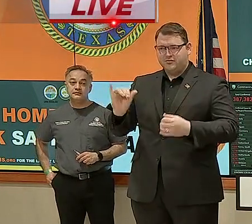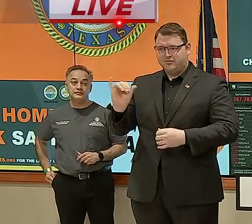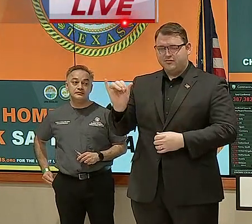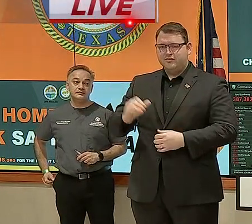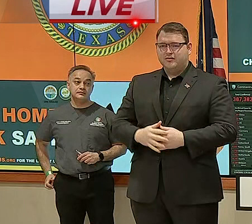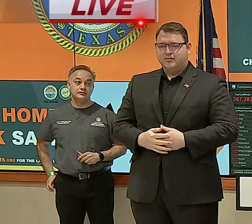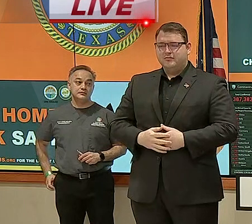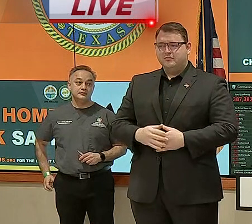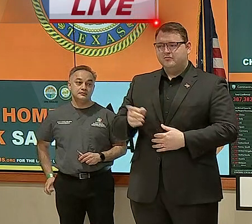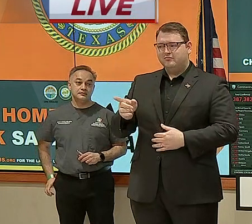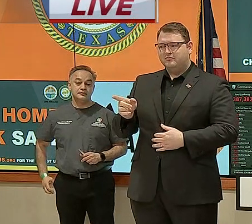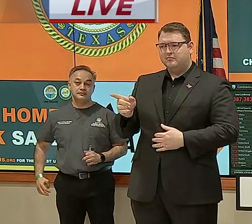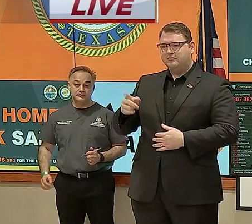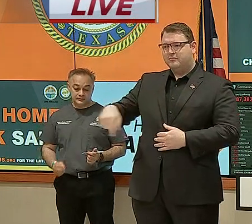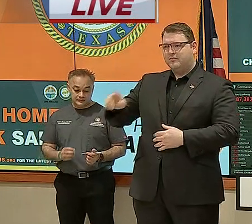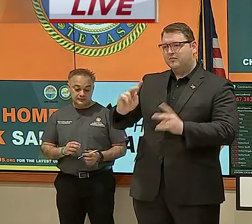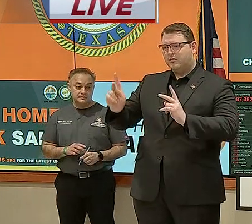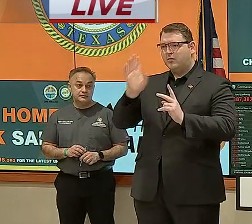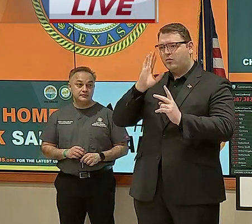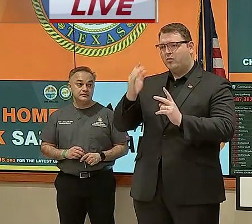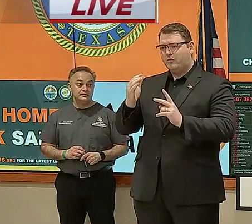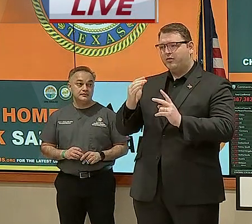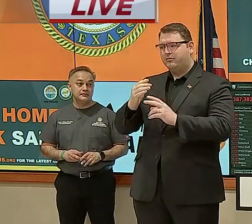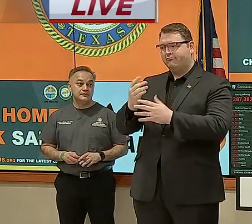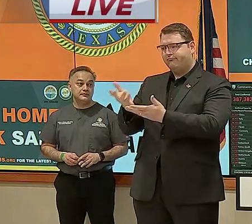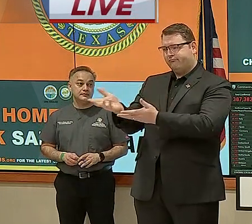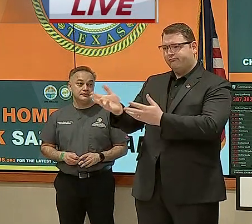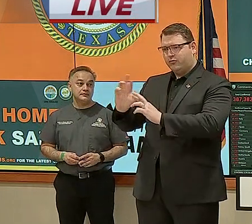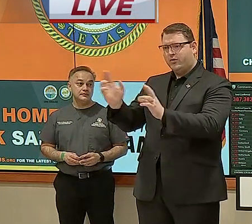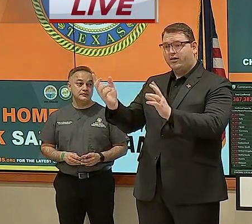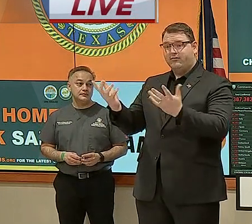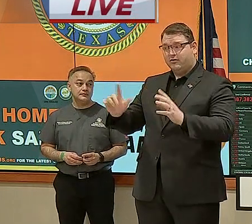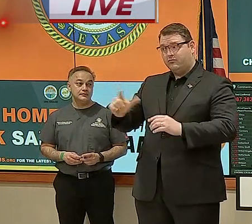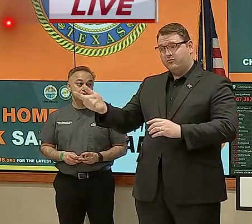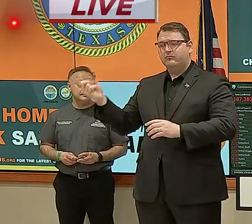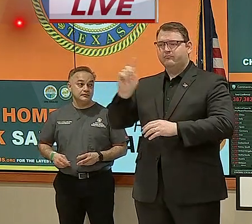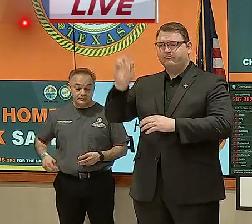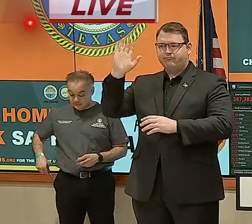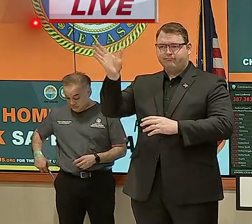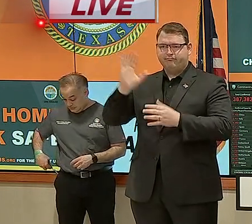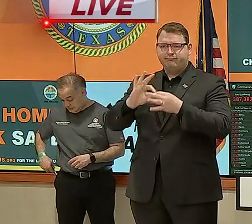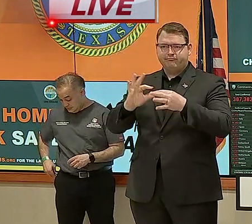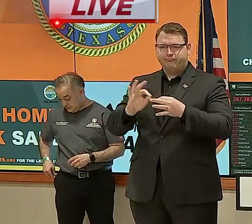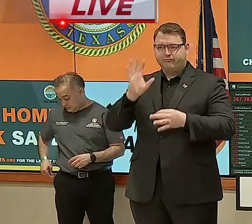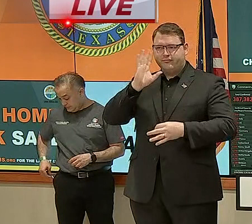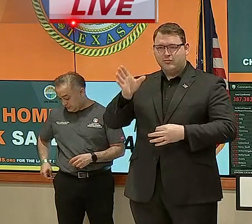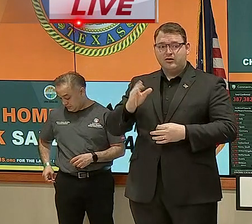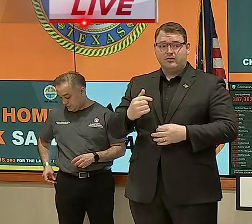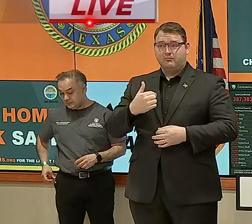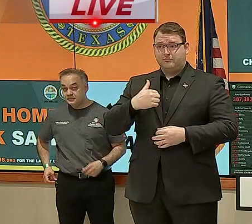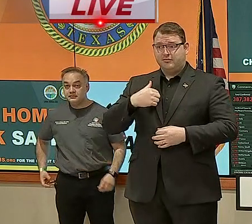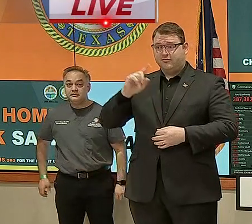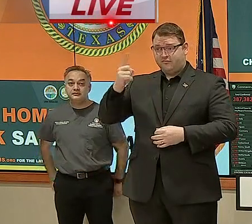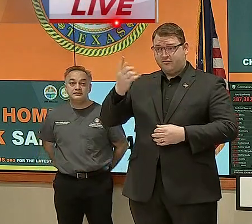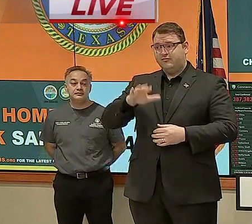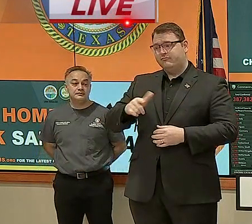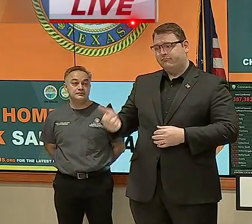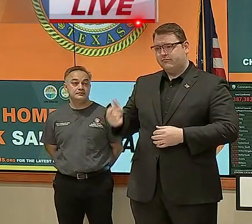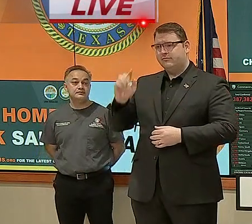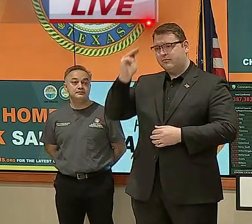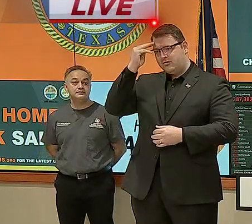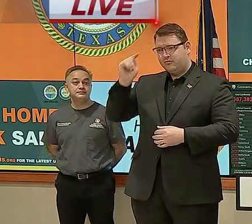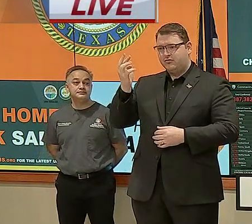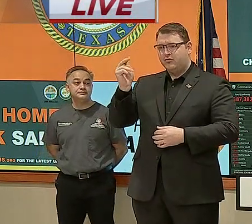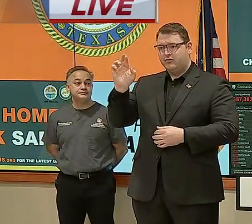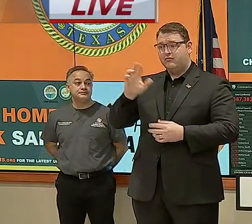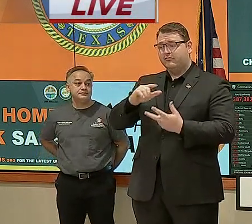those folks will be available to answer questions. I will speak, then Mayor Turner will, followed by Dr. Mark Boom, who is the